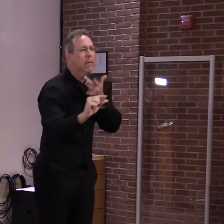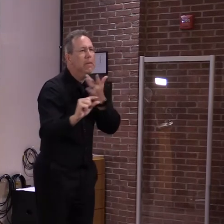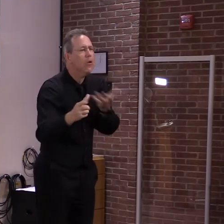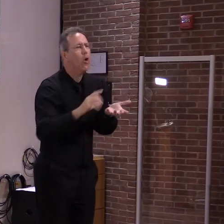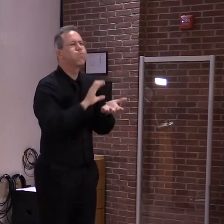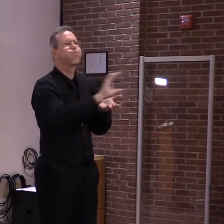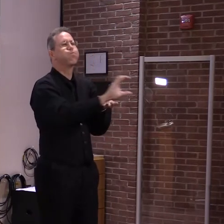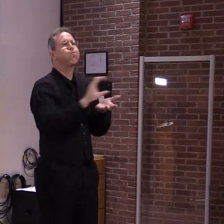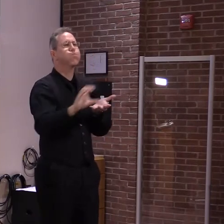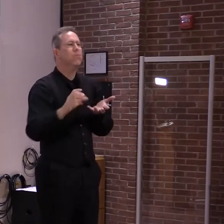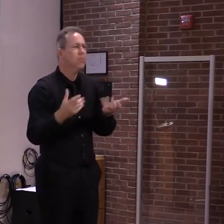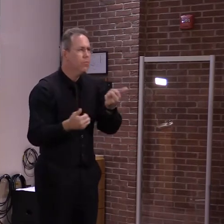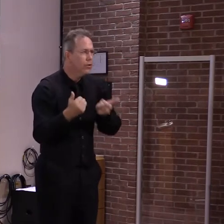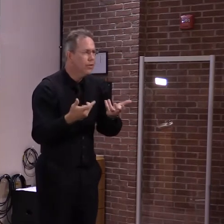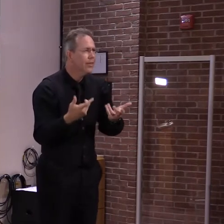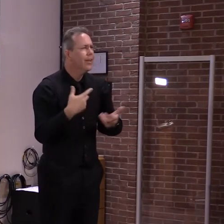independent